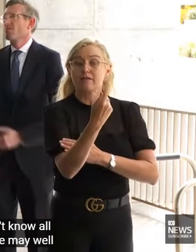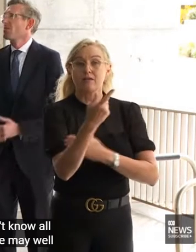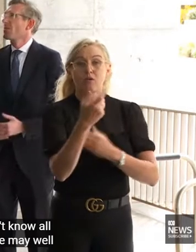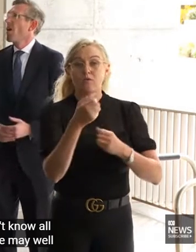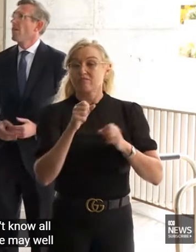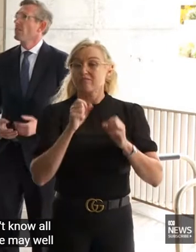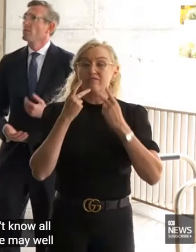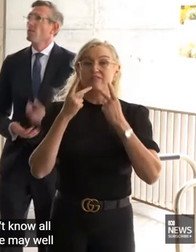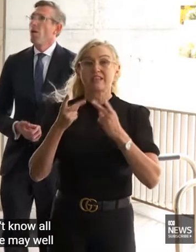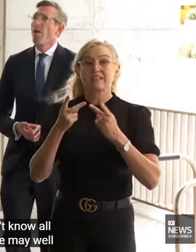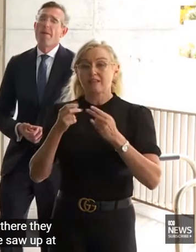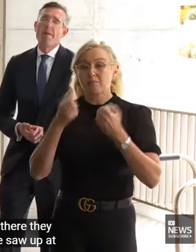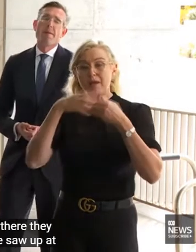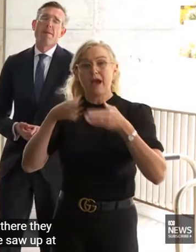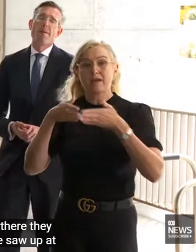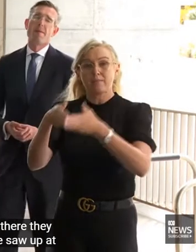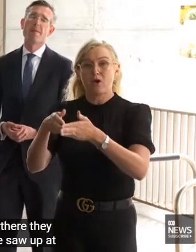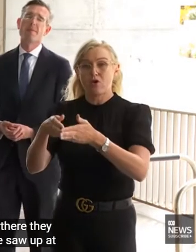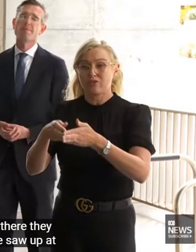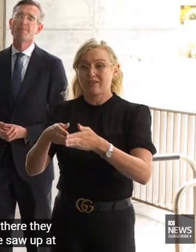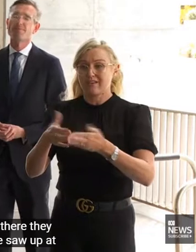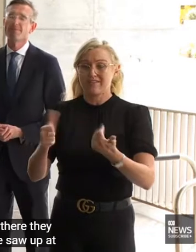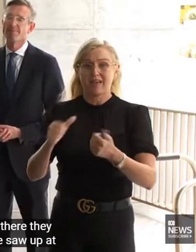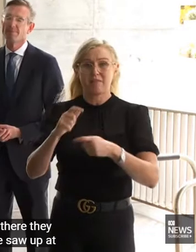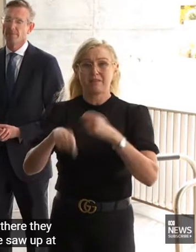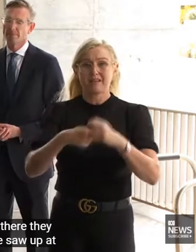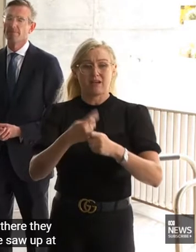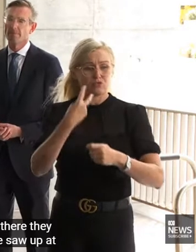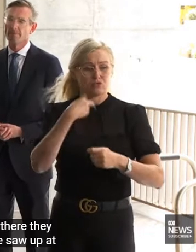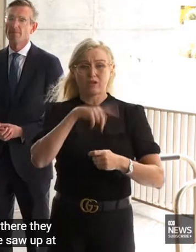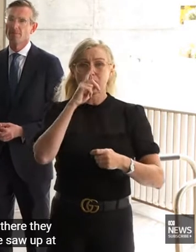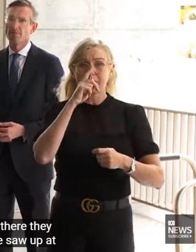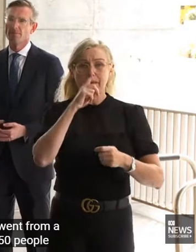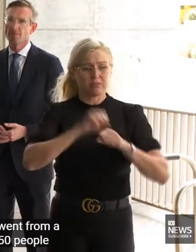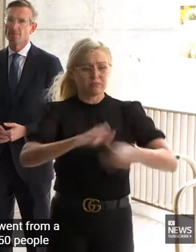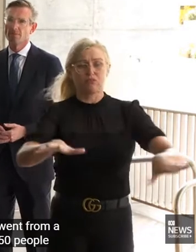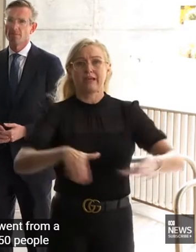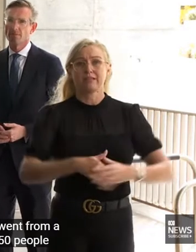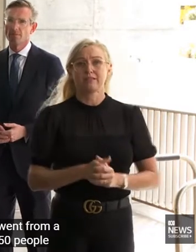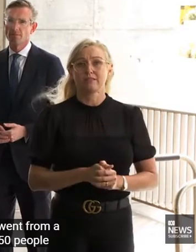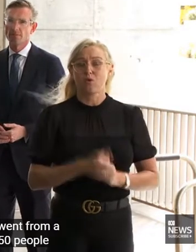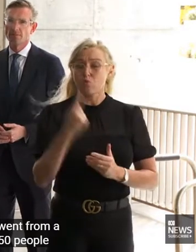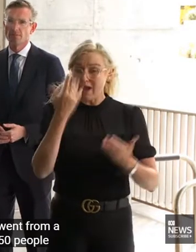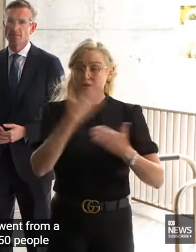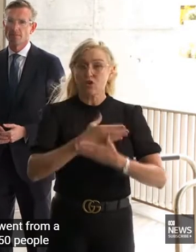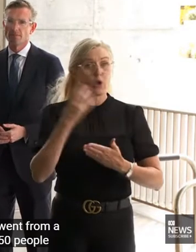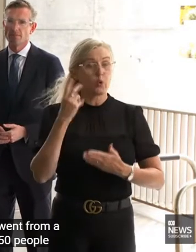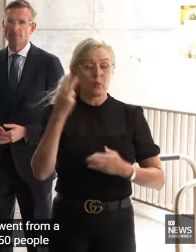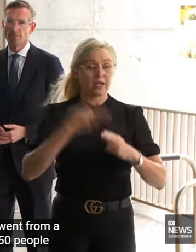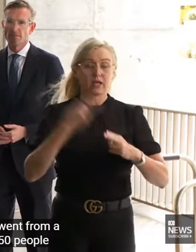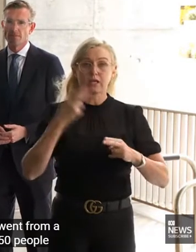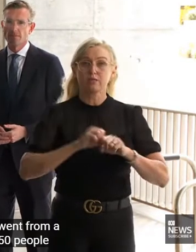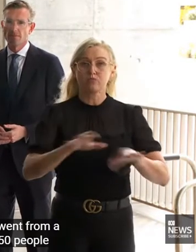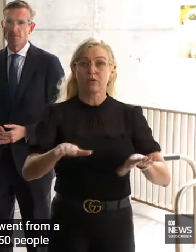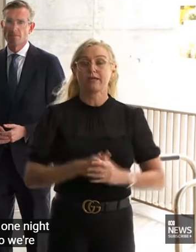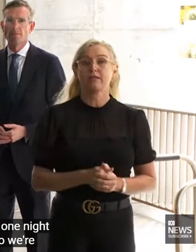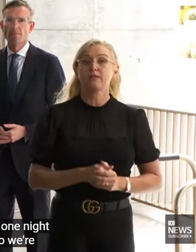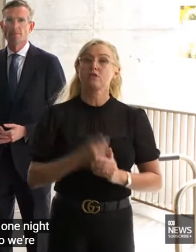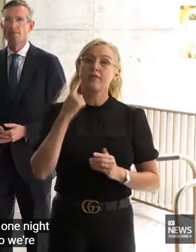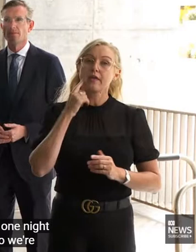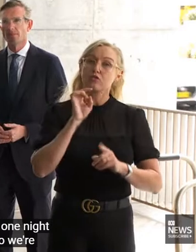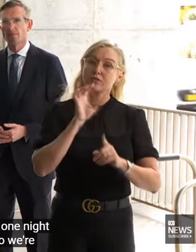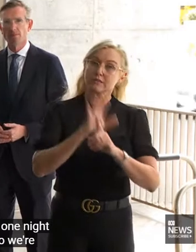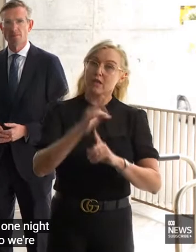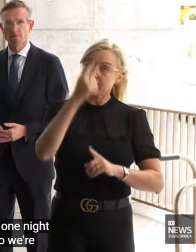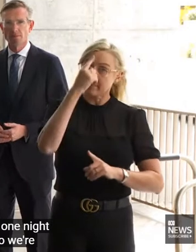turn 250 people into positive cases in one nightclub in one night. So we're striking a balance of personal